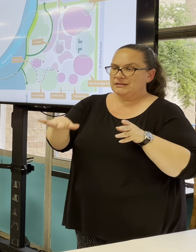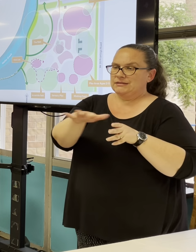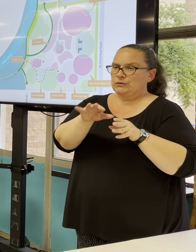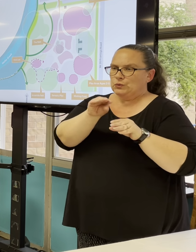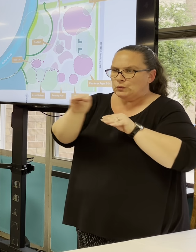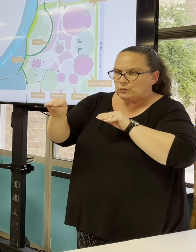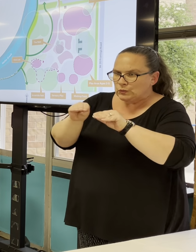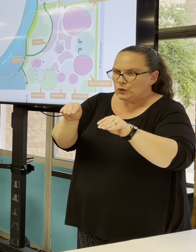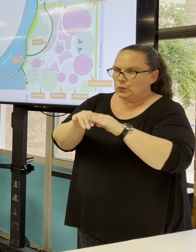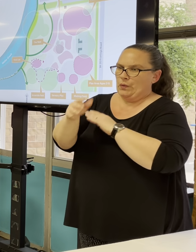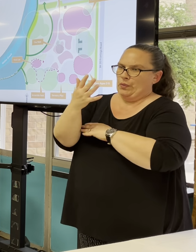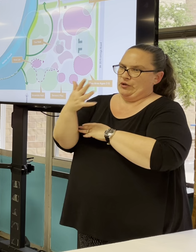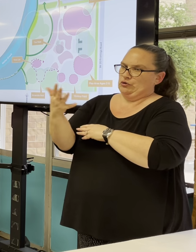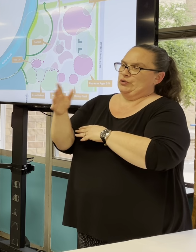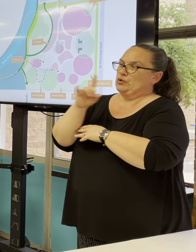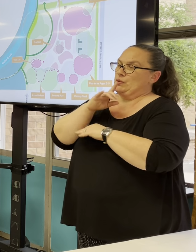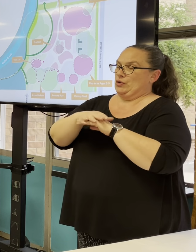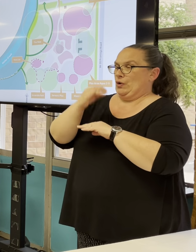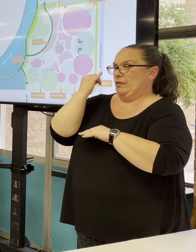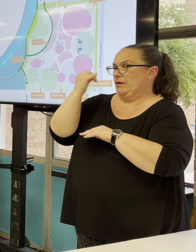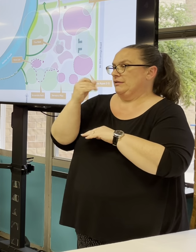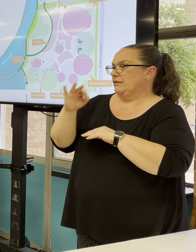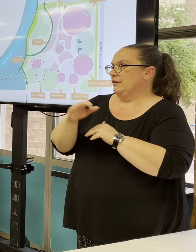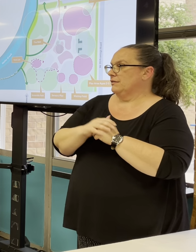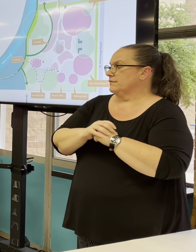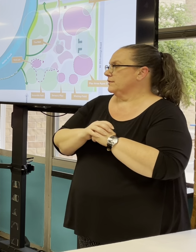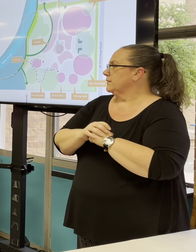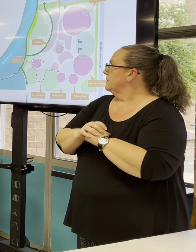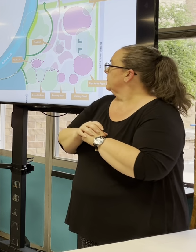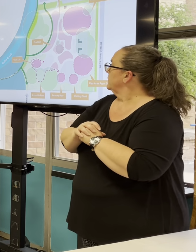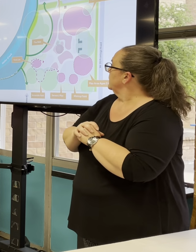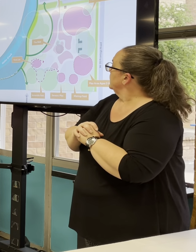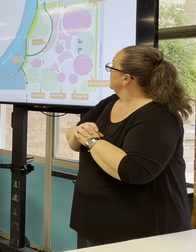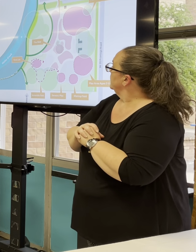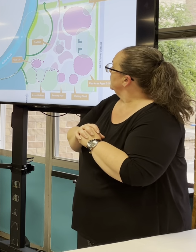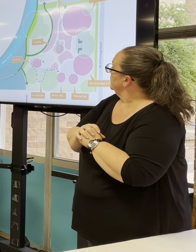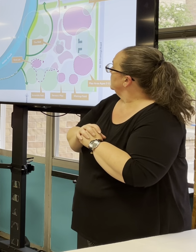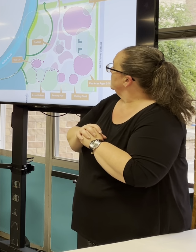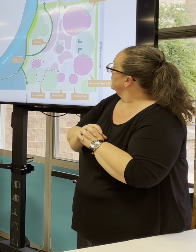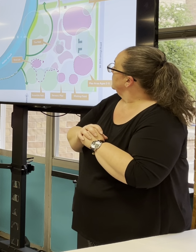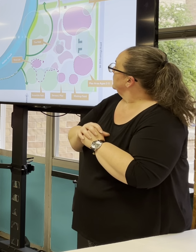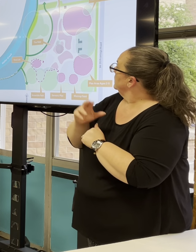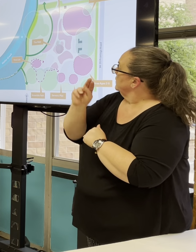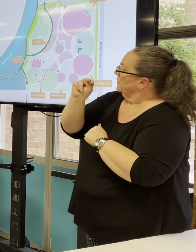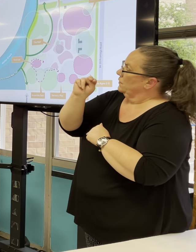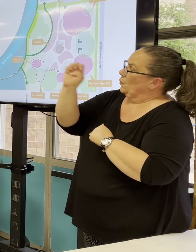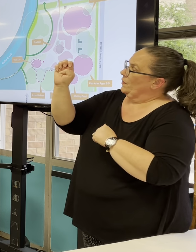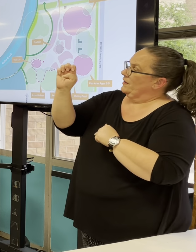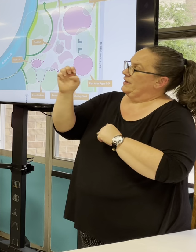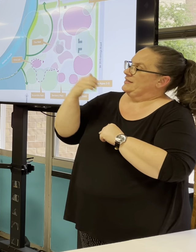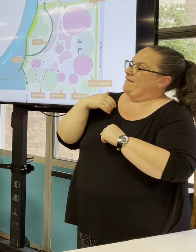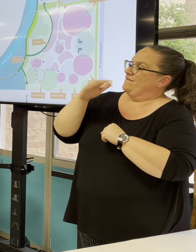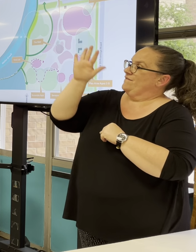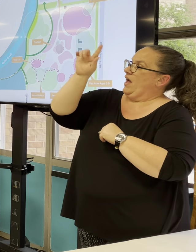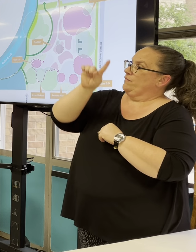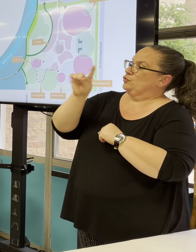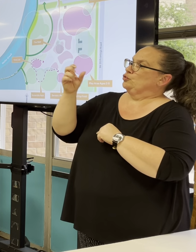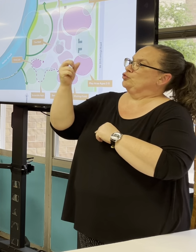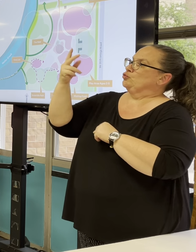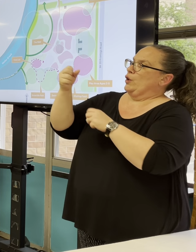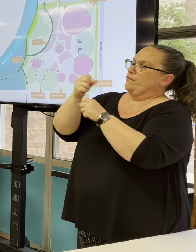trees. And it's really on that idea of, in the Northeast, you have the 5 to 12-year-olds